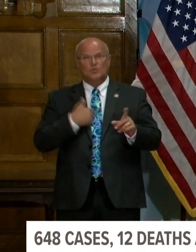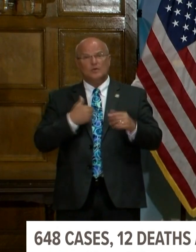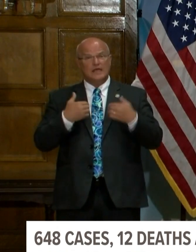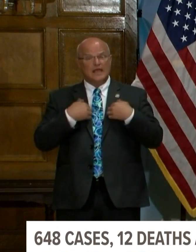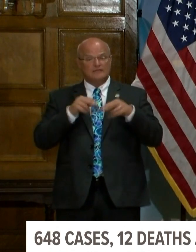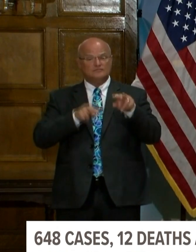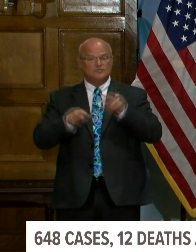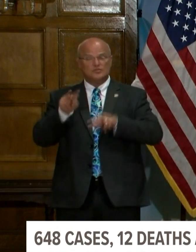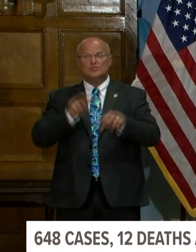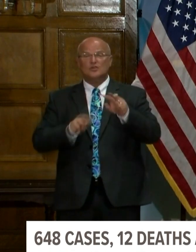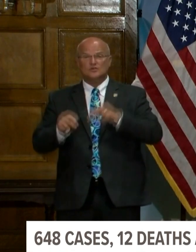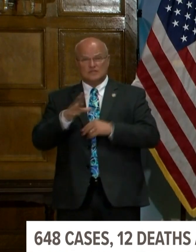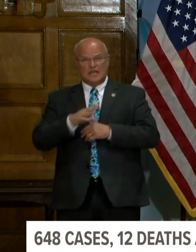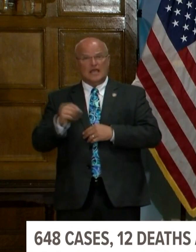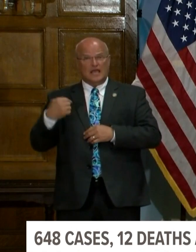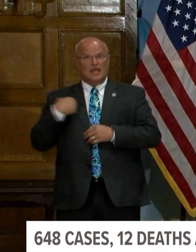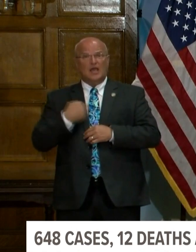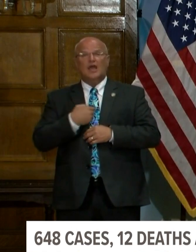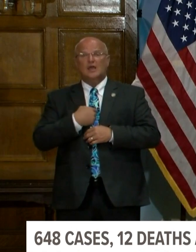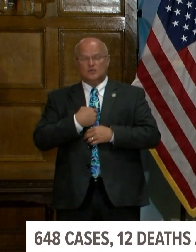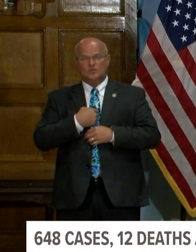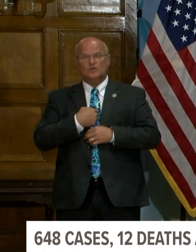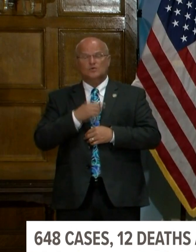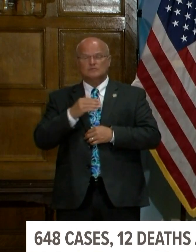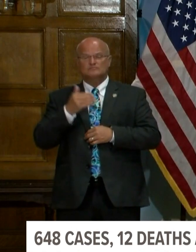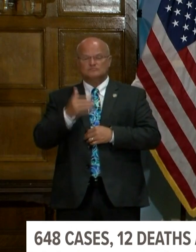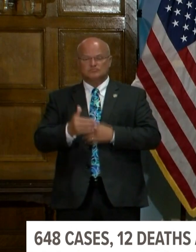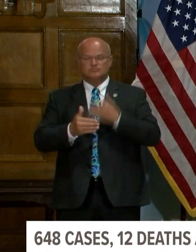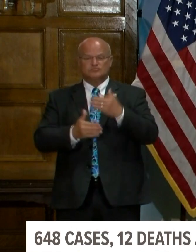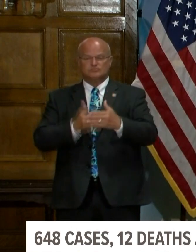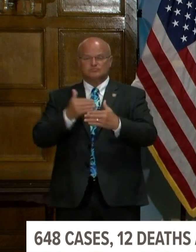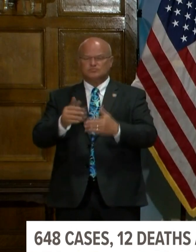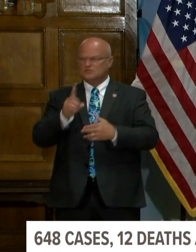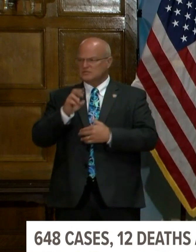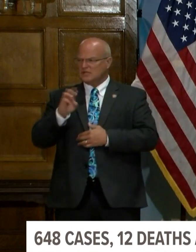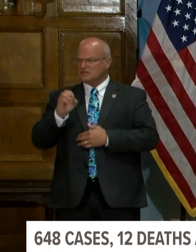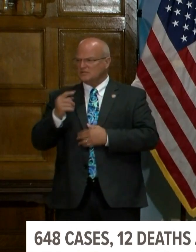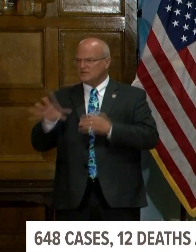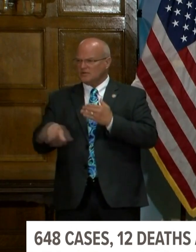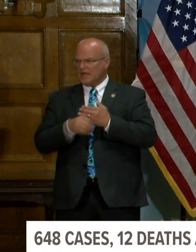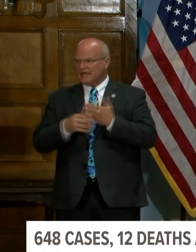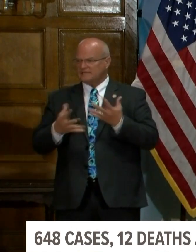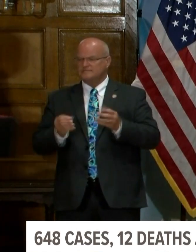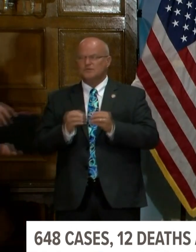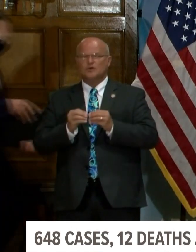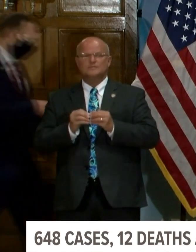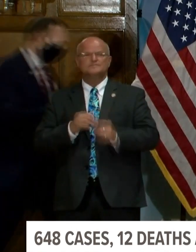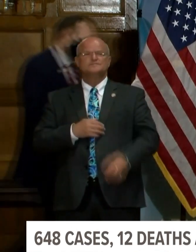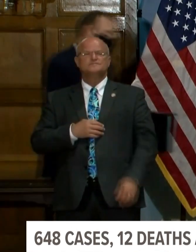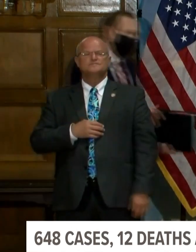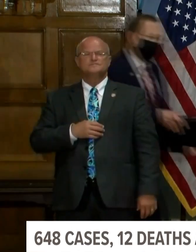have looked at those, and we're taking those a step at a time. Dr. Smith, did you have anything else there?